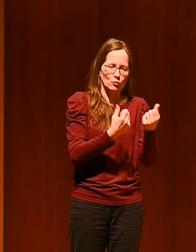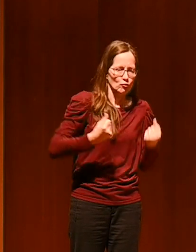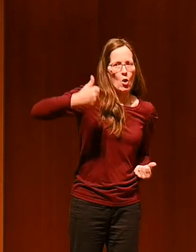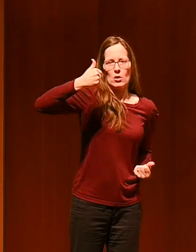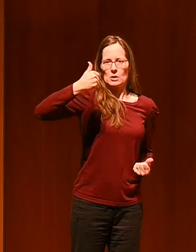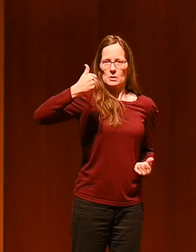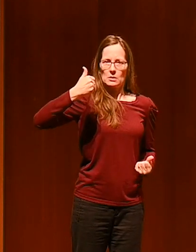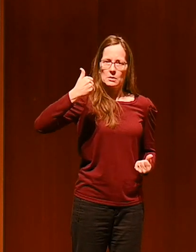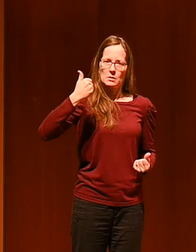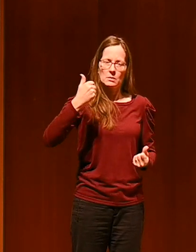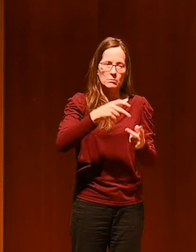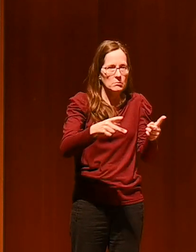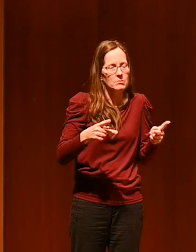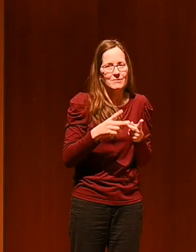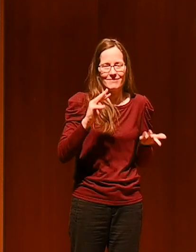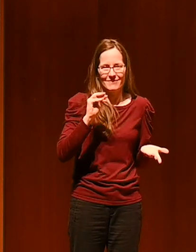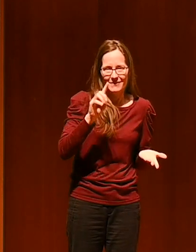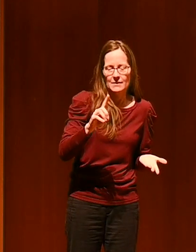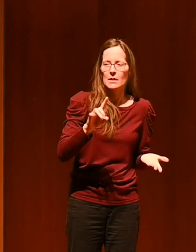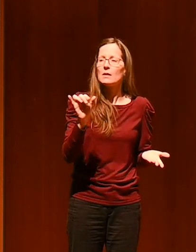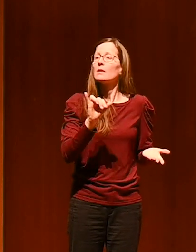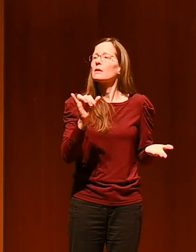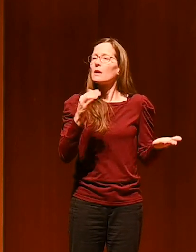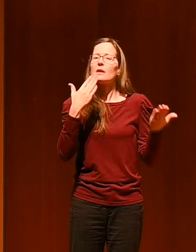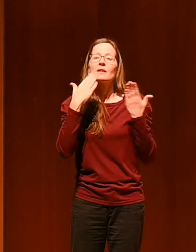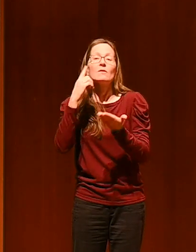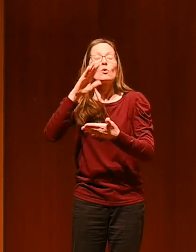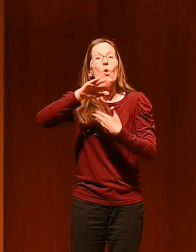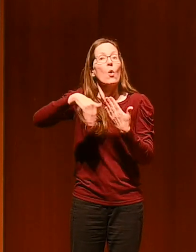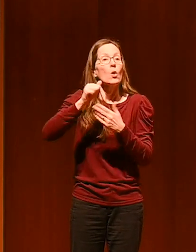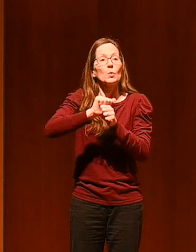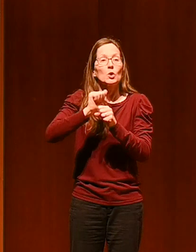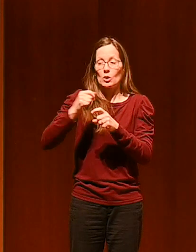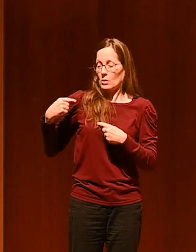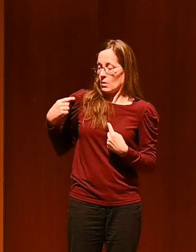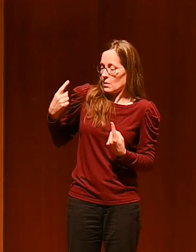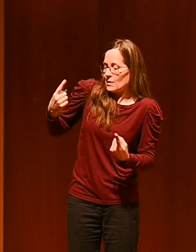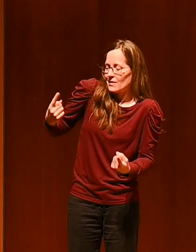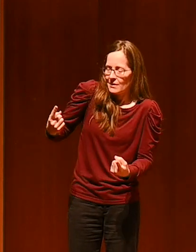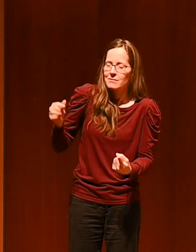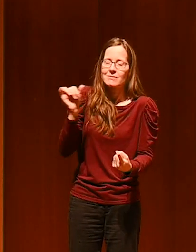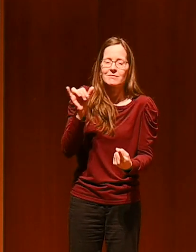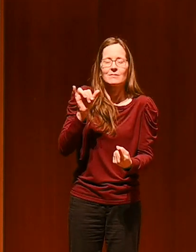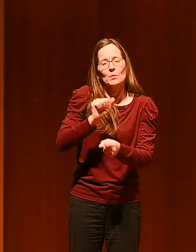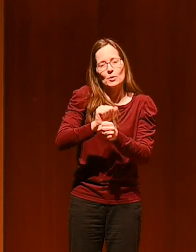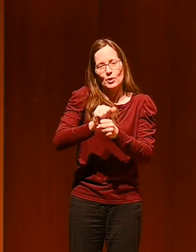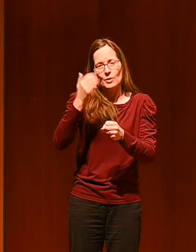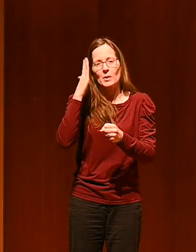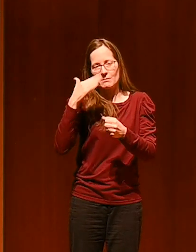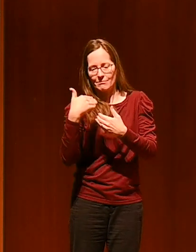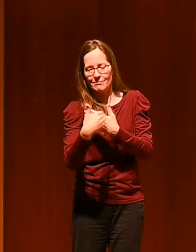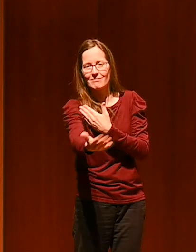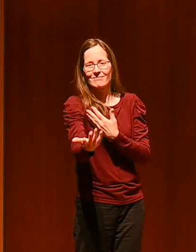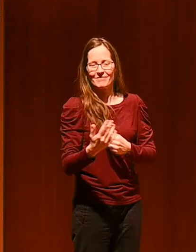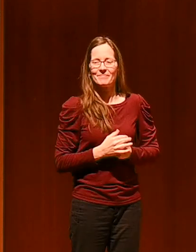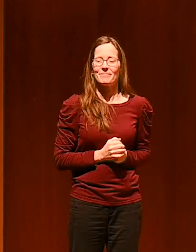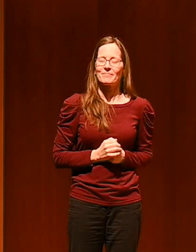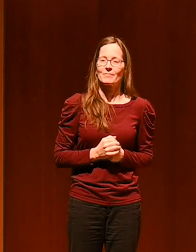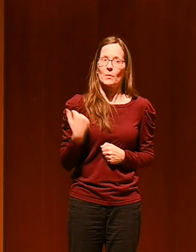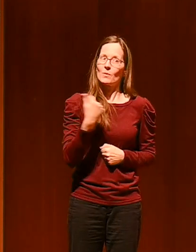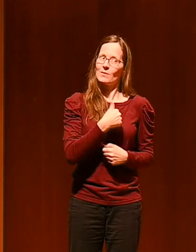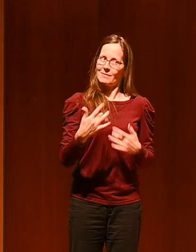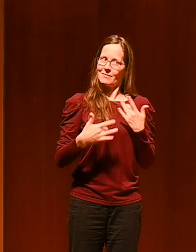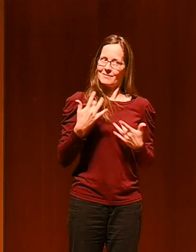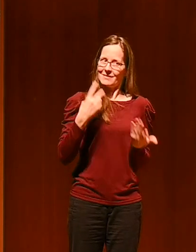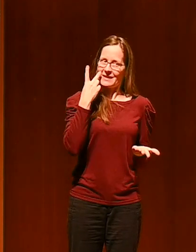of the work that's gone in so far and all of the work yet to come. We are so excited to see the results of